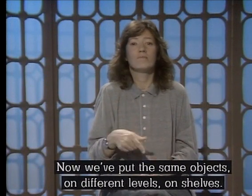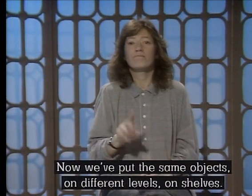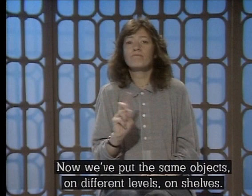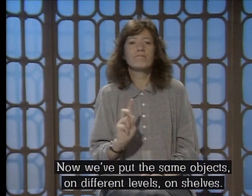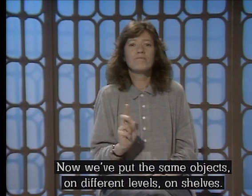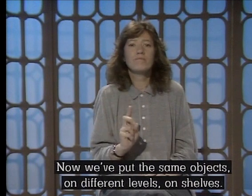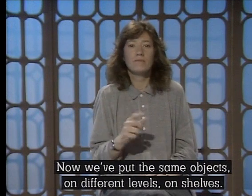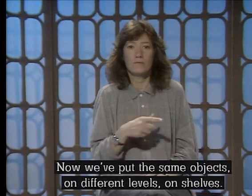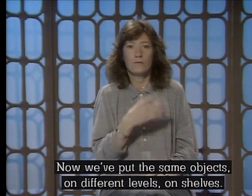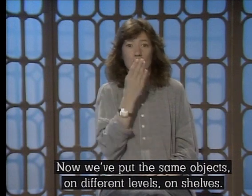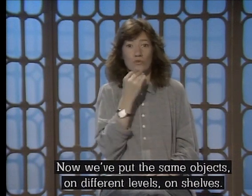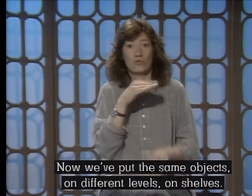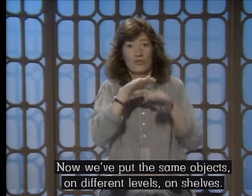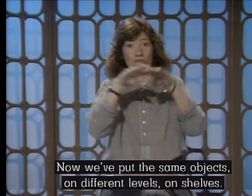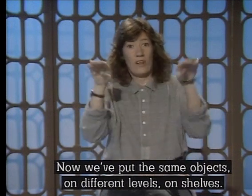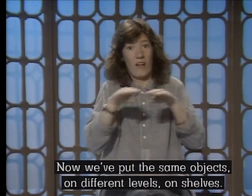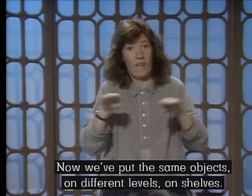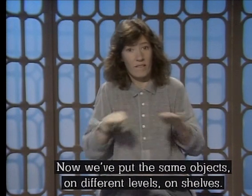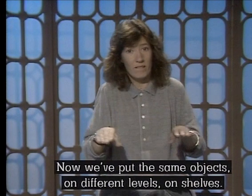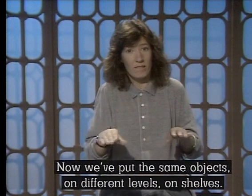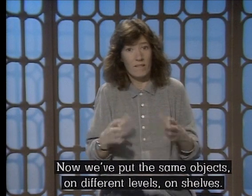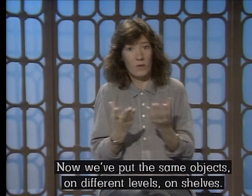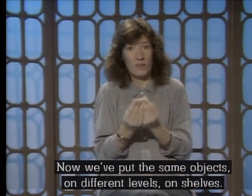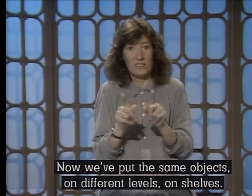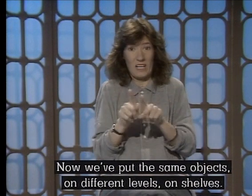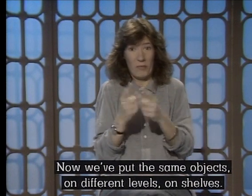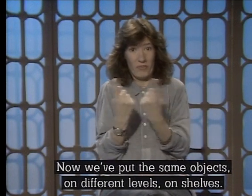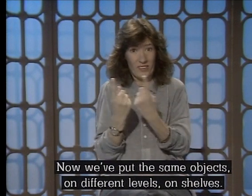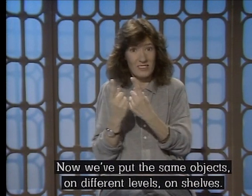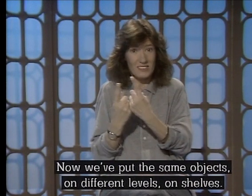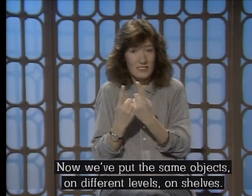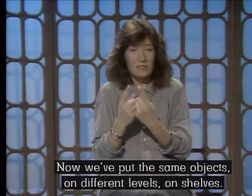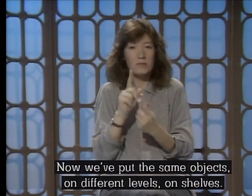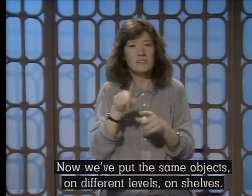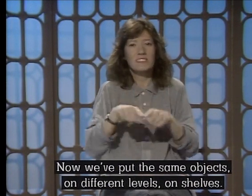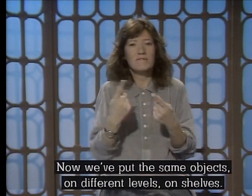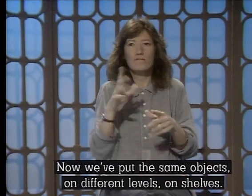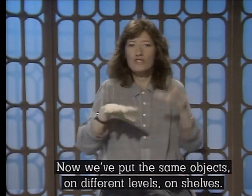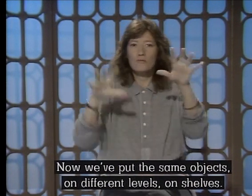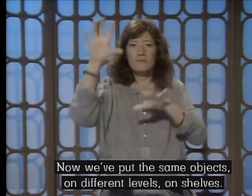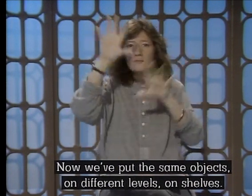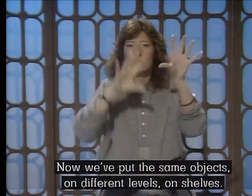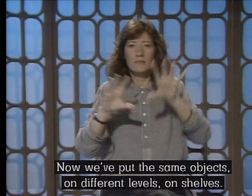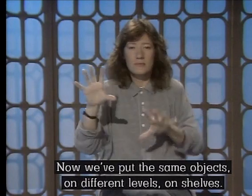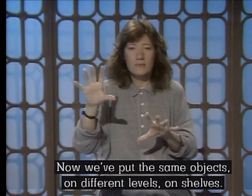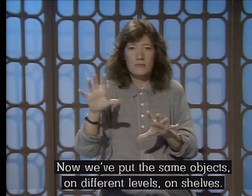Now we've put the same 3 objects on different levels on a set of shelves.